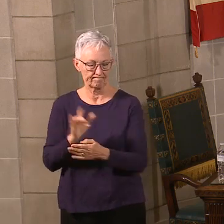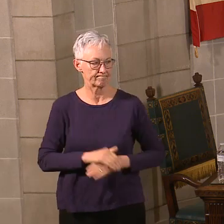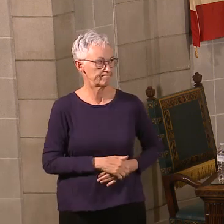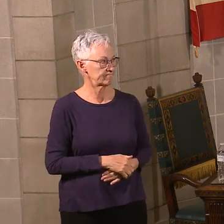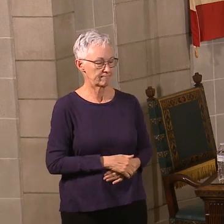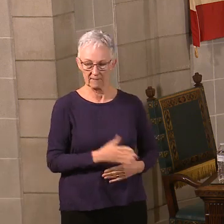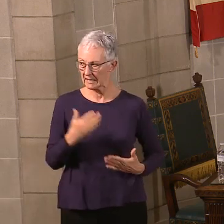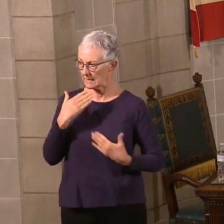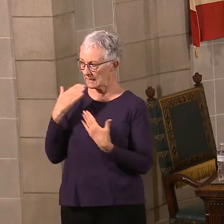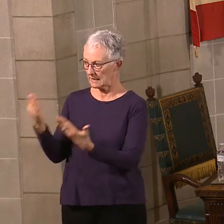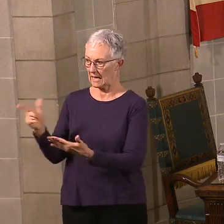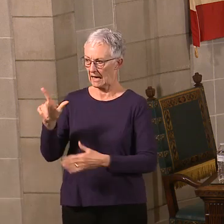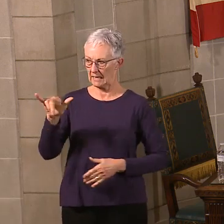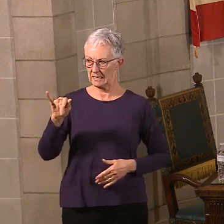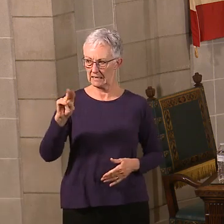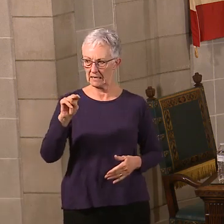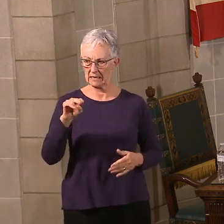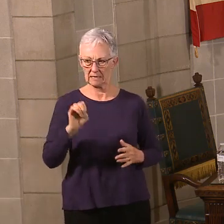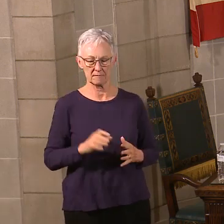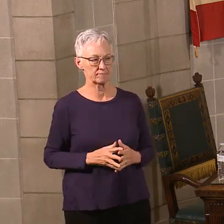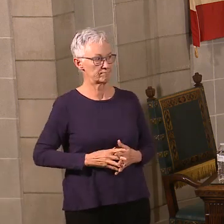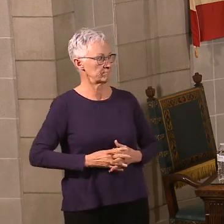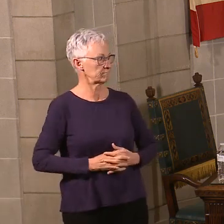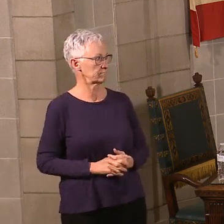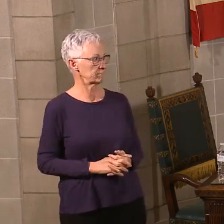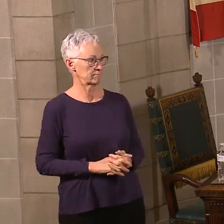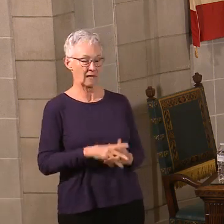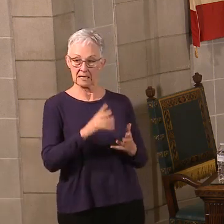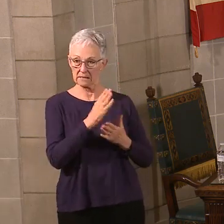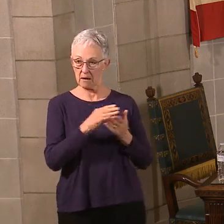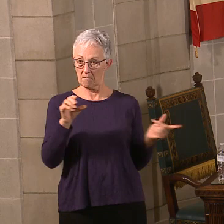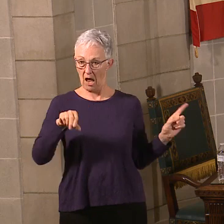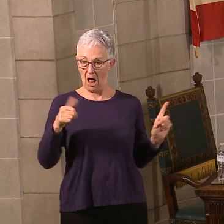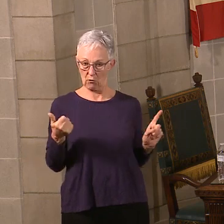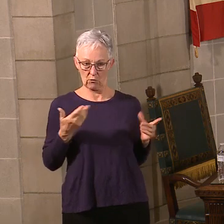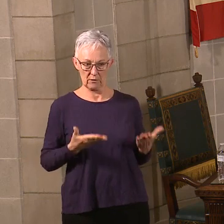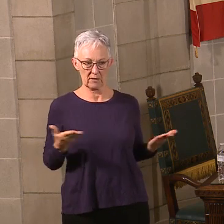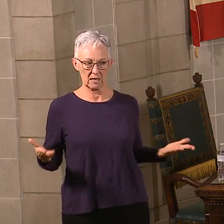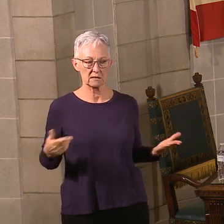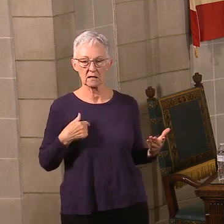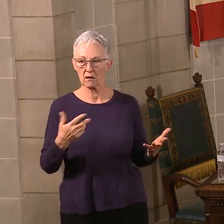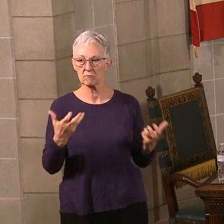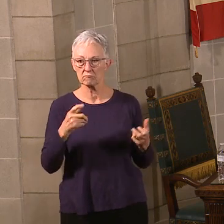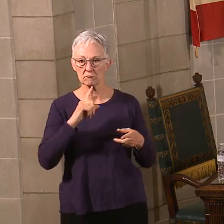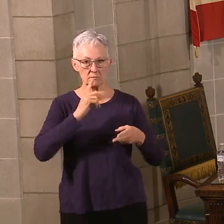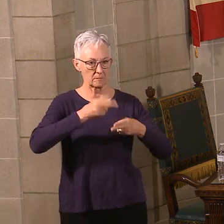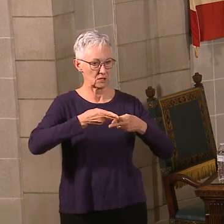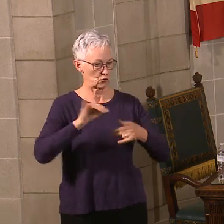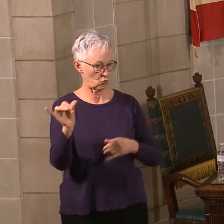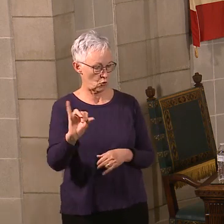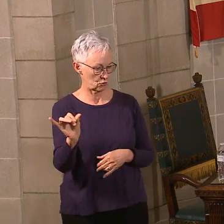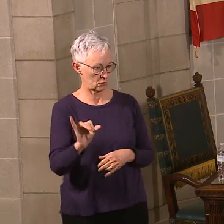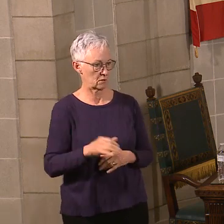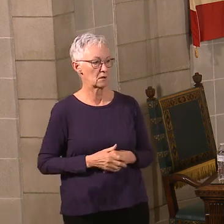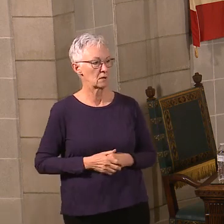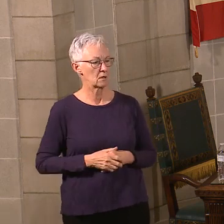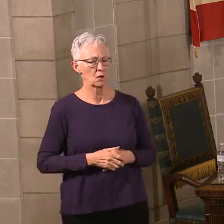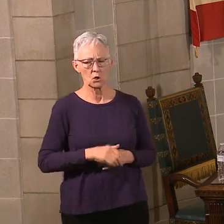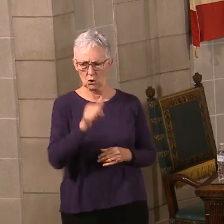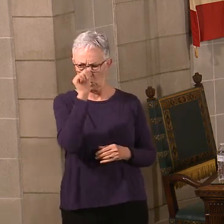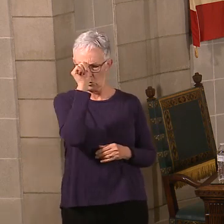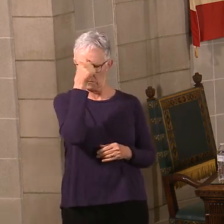Okay, so we just have some other issues I want to hit upon as well, but before I do that, again, I want to just remind people that this is something we can,